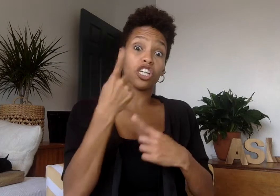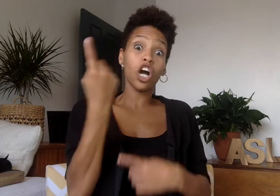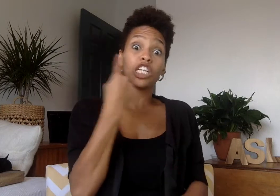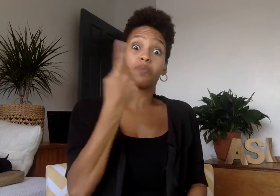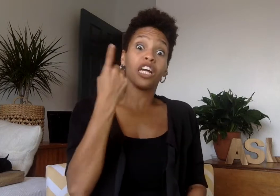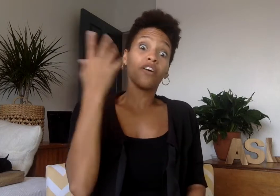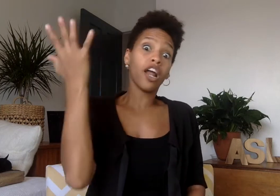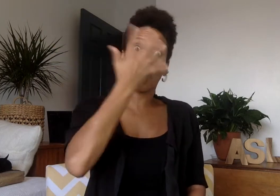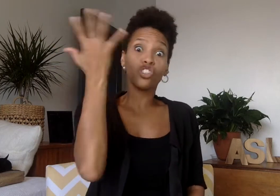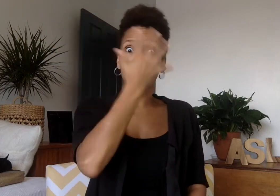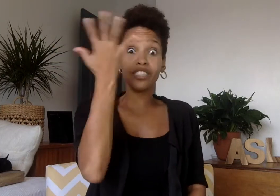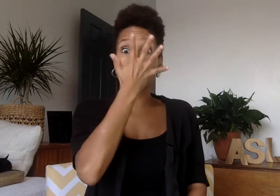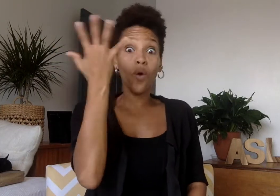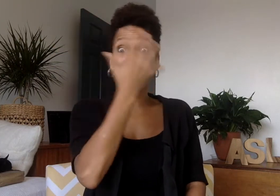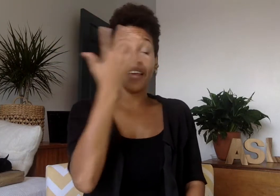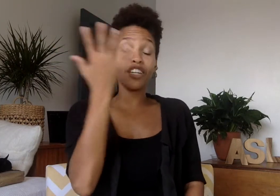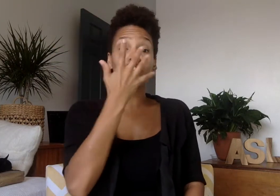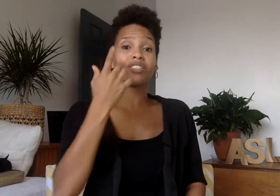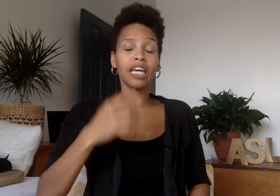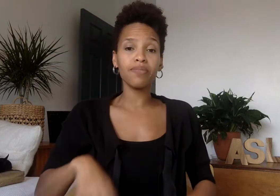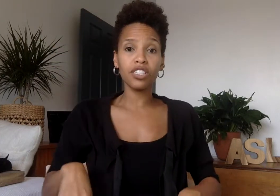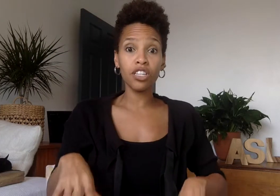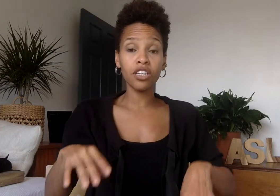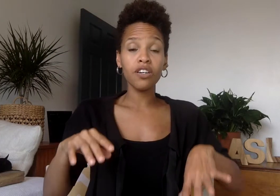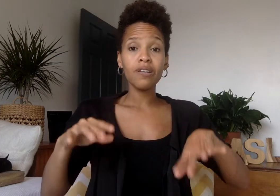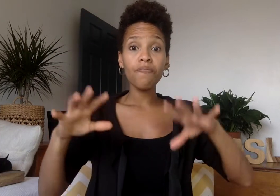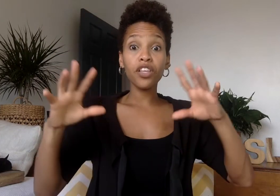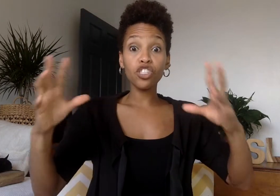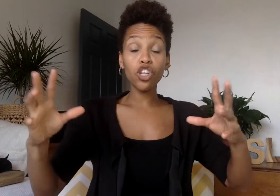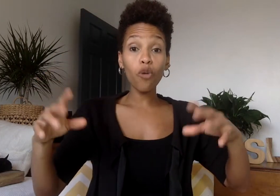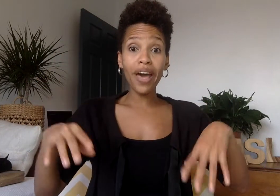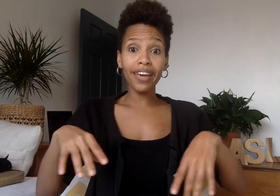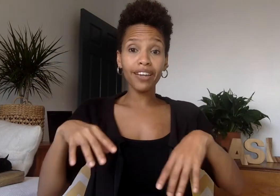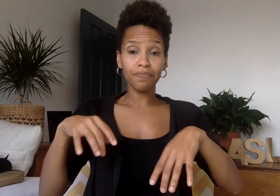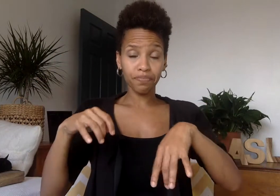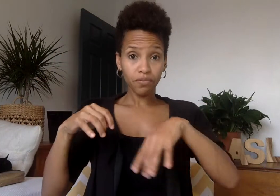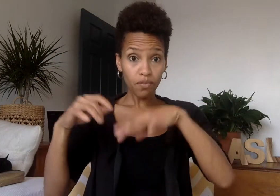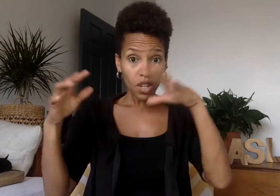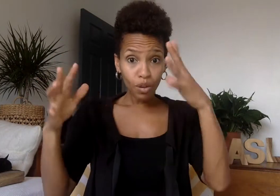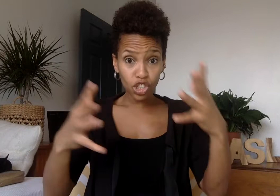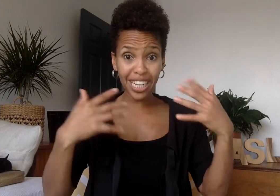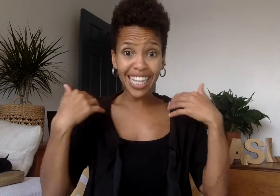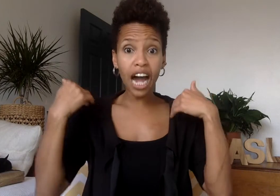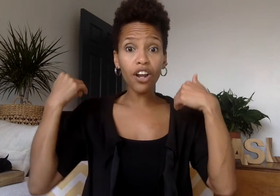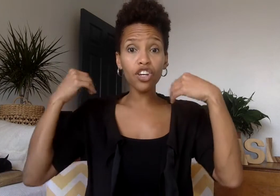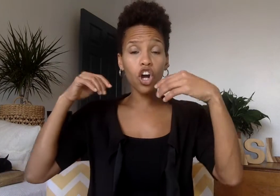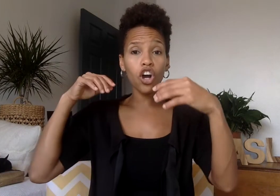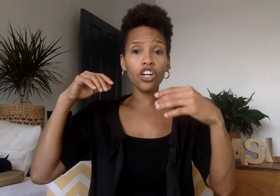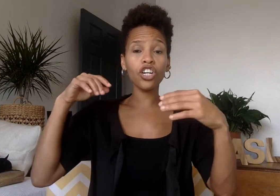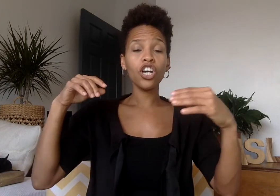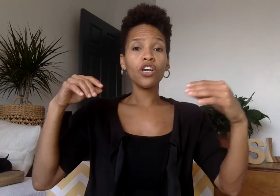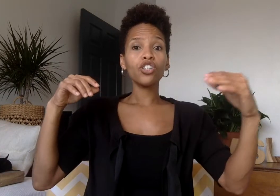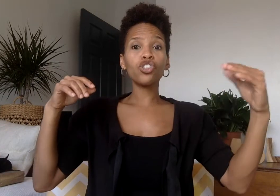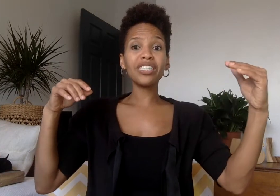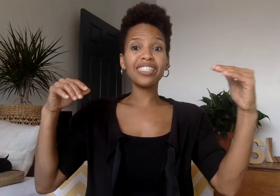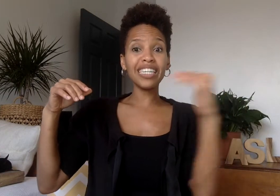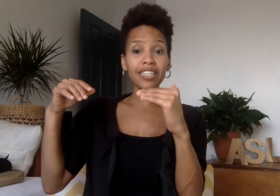car's spinning around, all she sees is white, and then she slams into the snowbank. When she gets out of the car, she sees